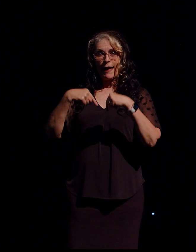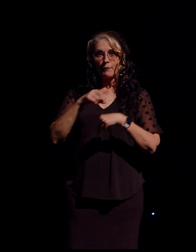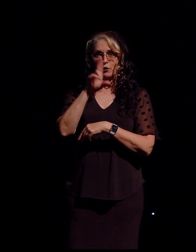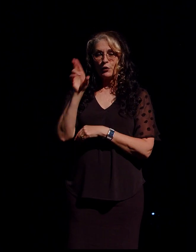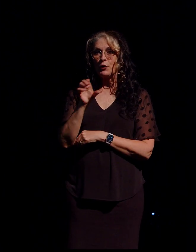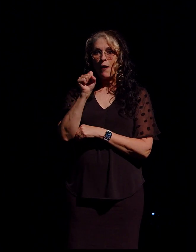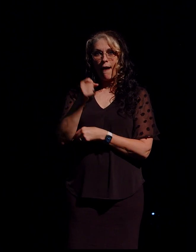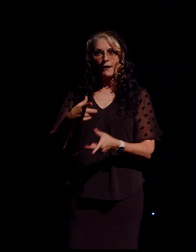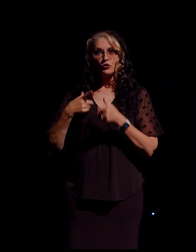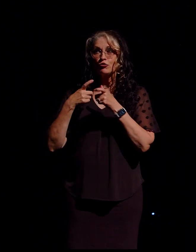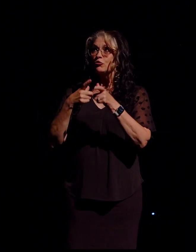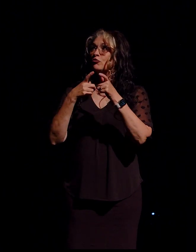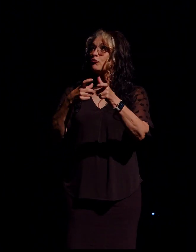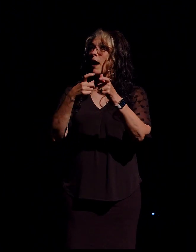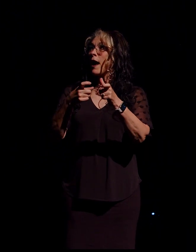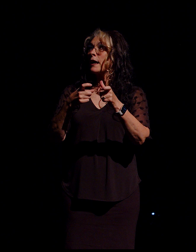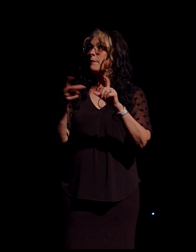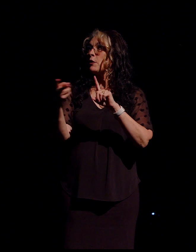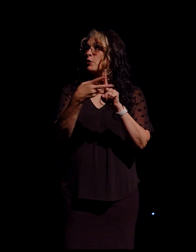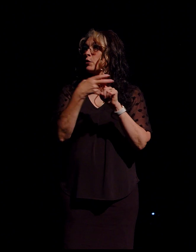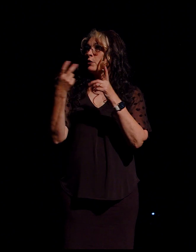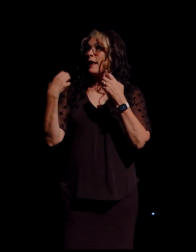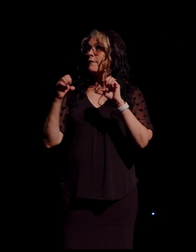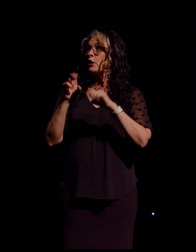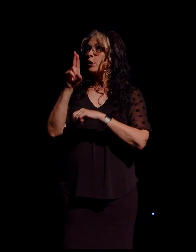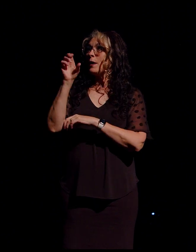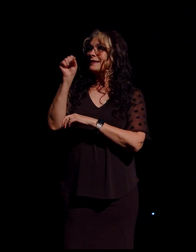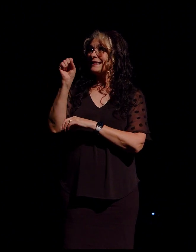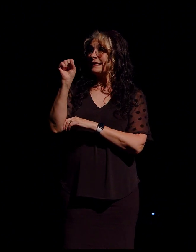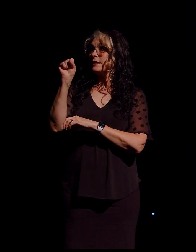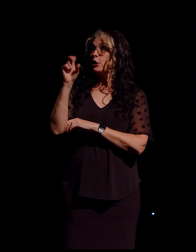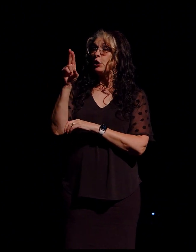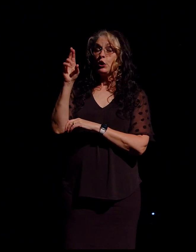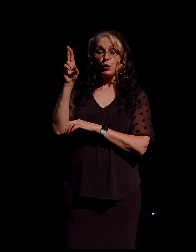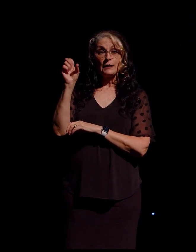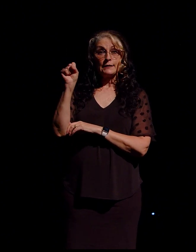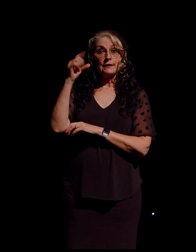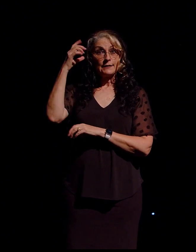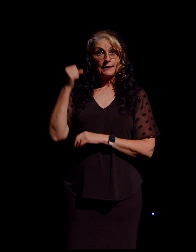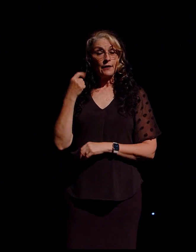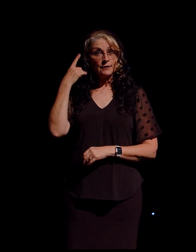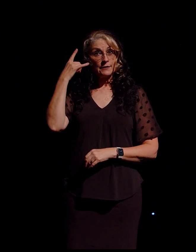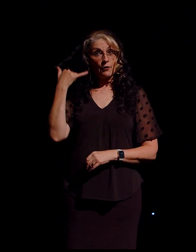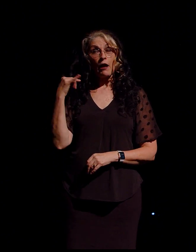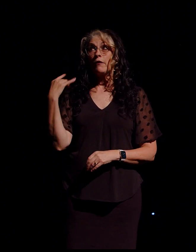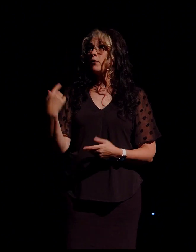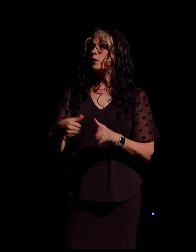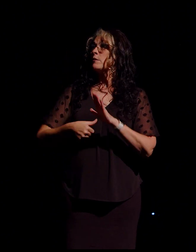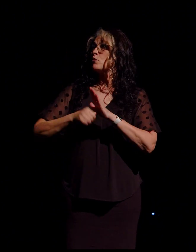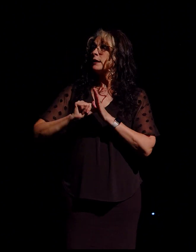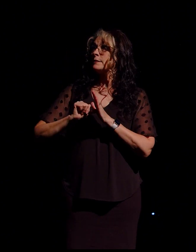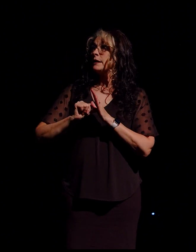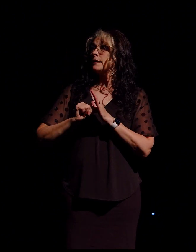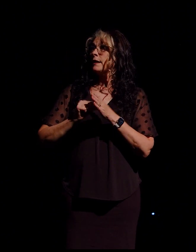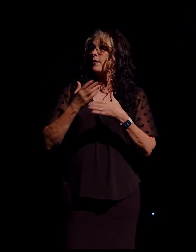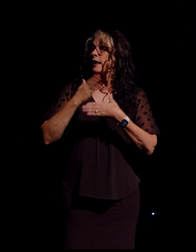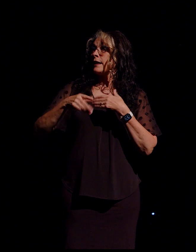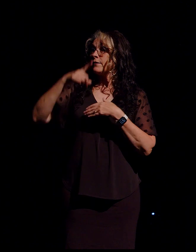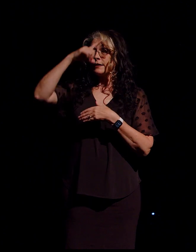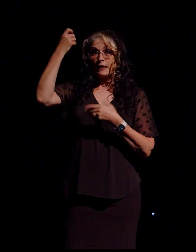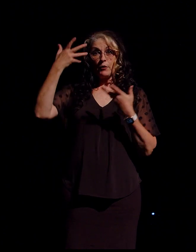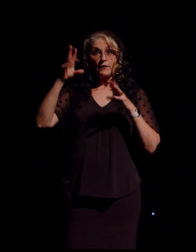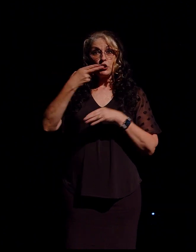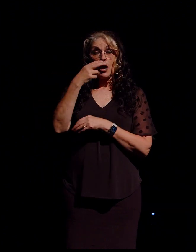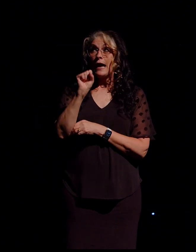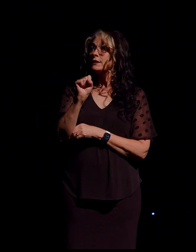and run track. But the recruiting efforts of USC in Southern California really impressed me. Then at the end of that summer after high